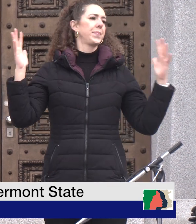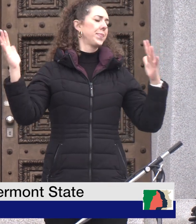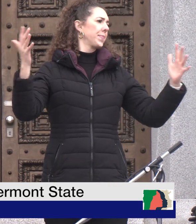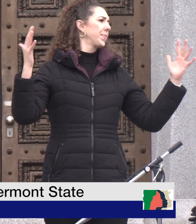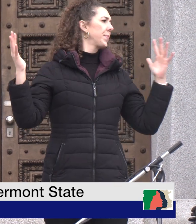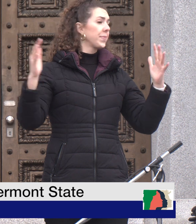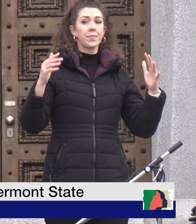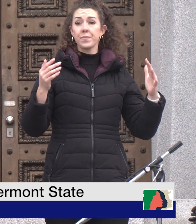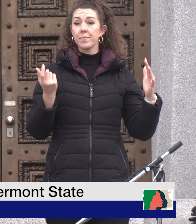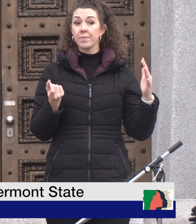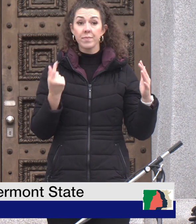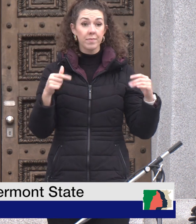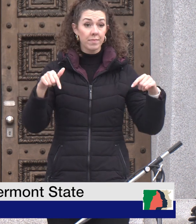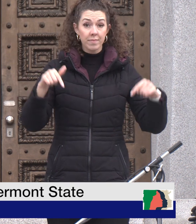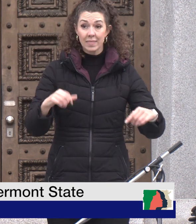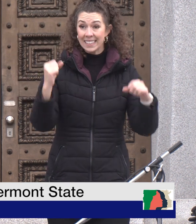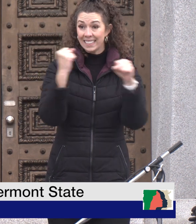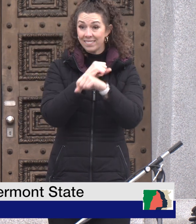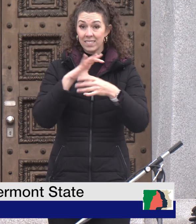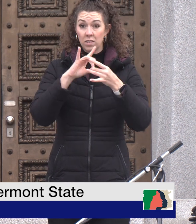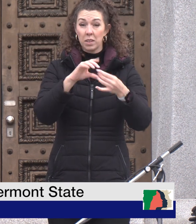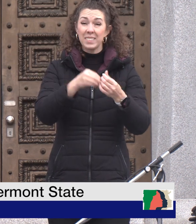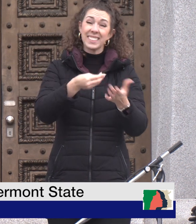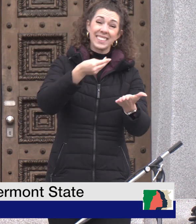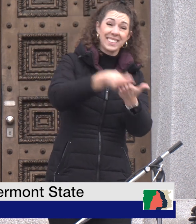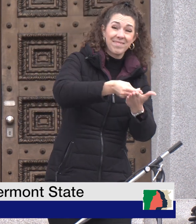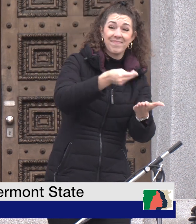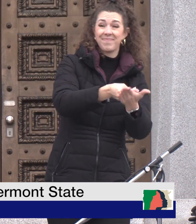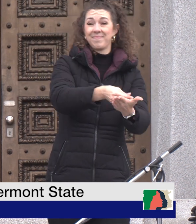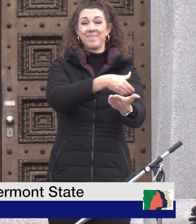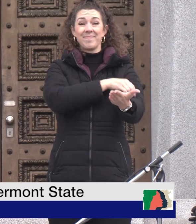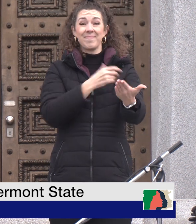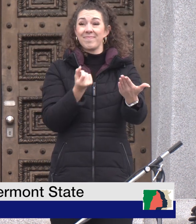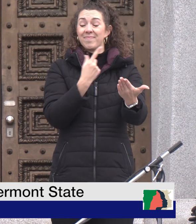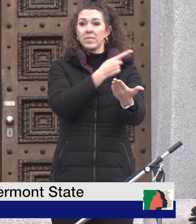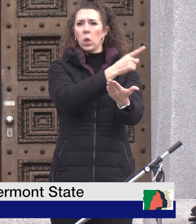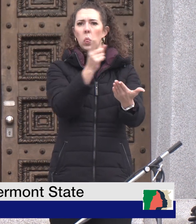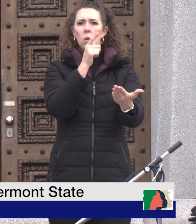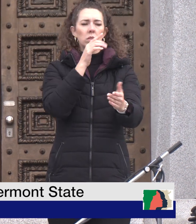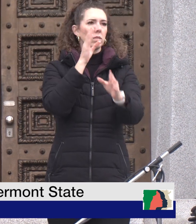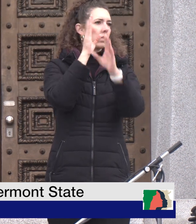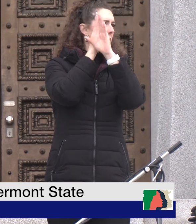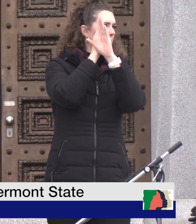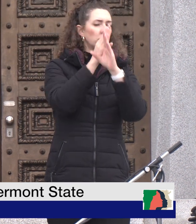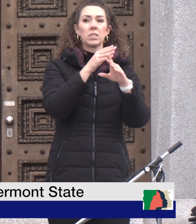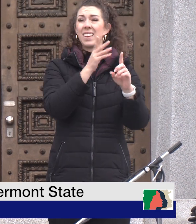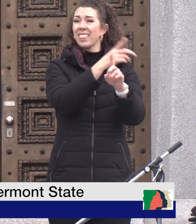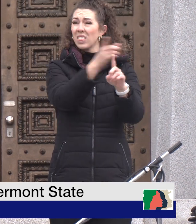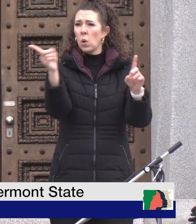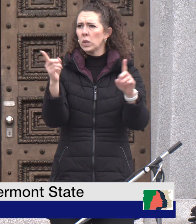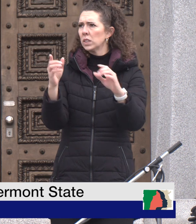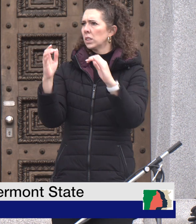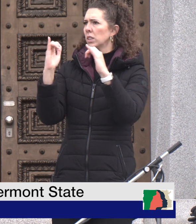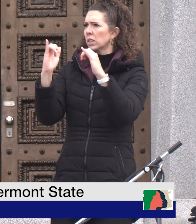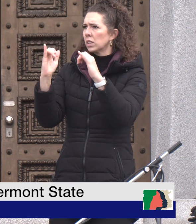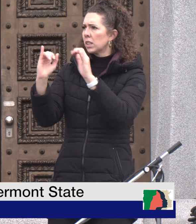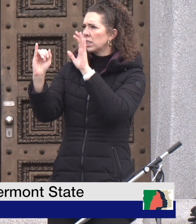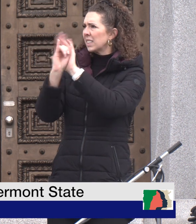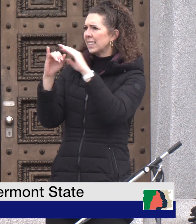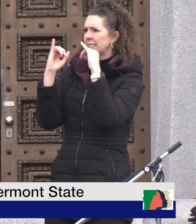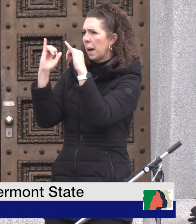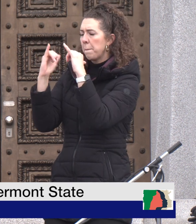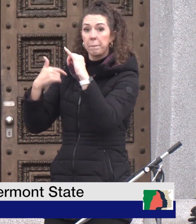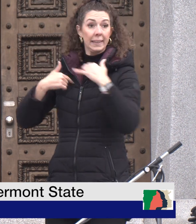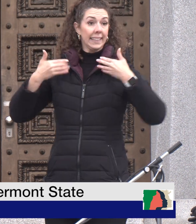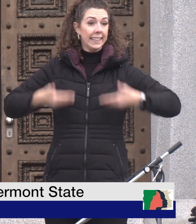This is a fight for our economic power, because as we lose those who look and feel and share identities with me